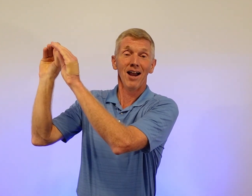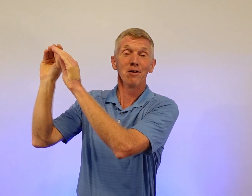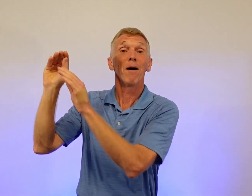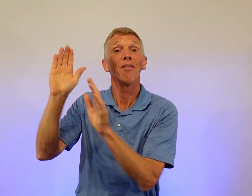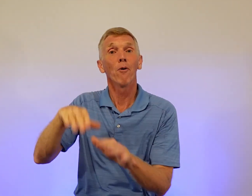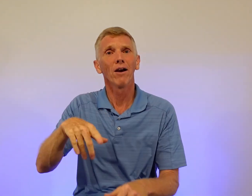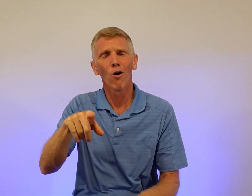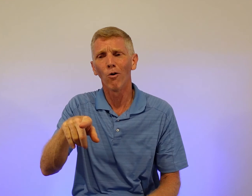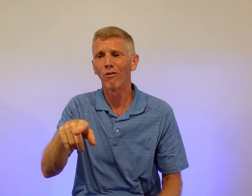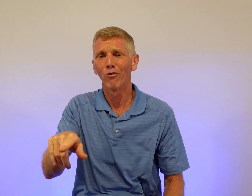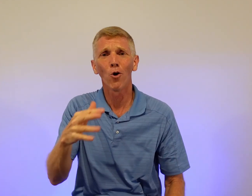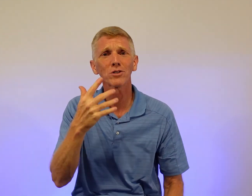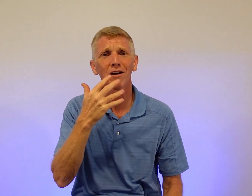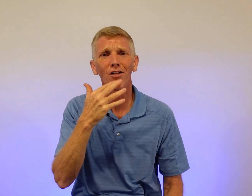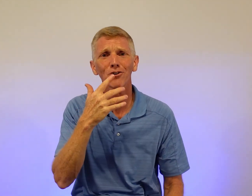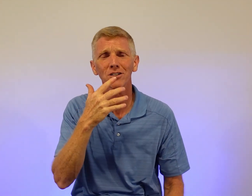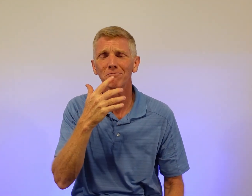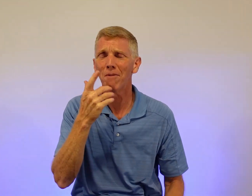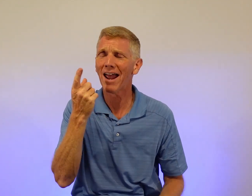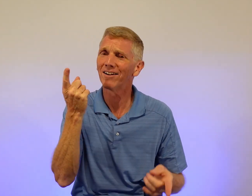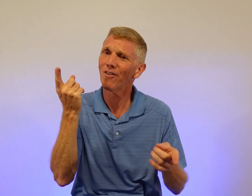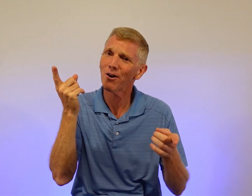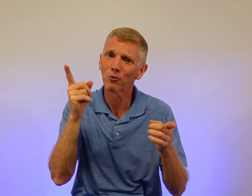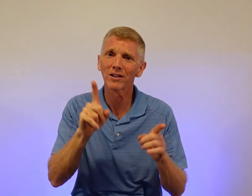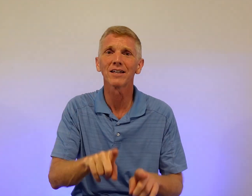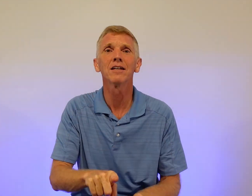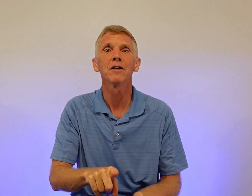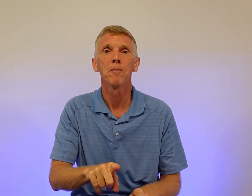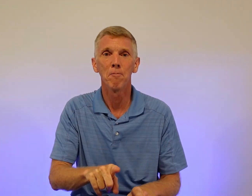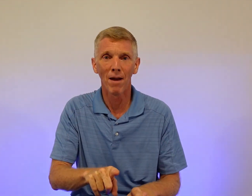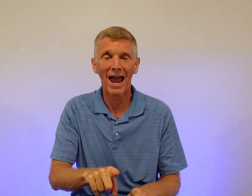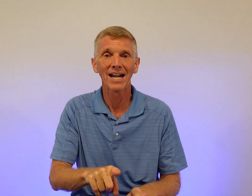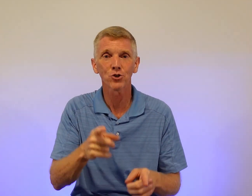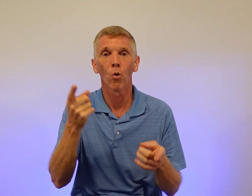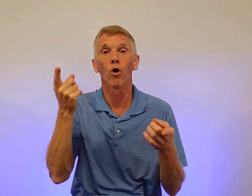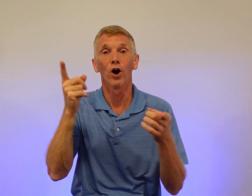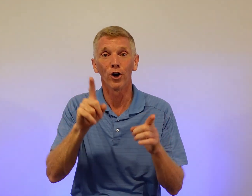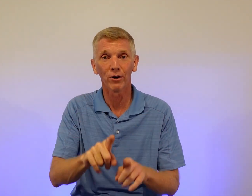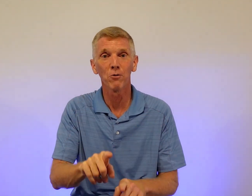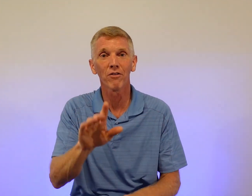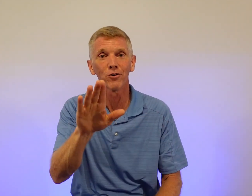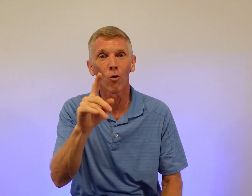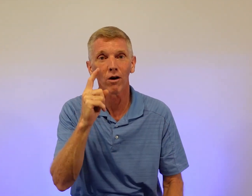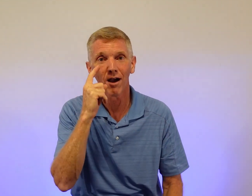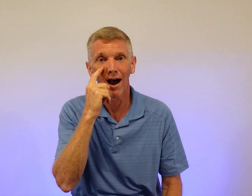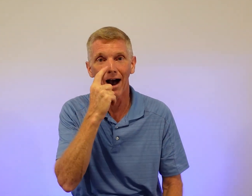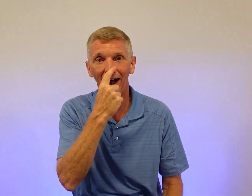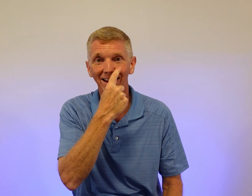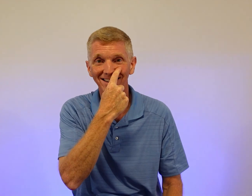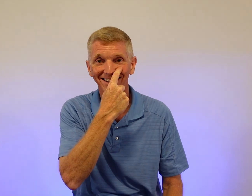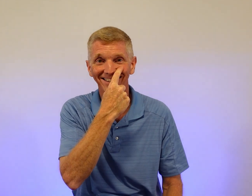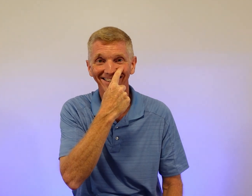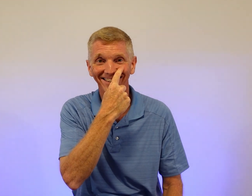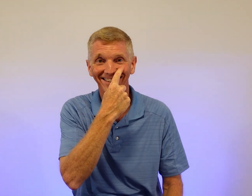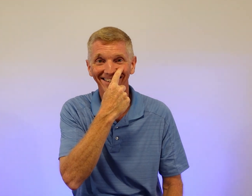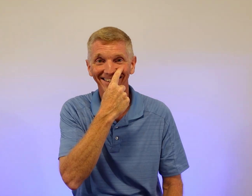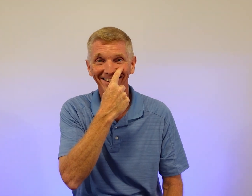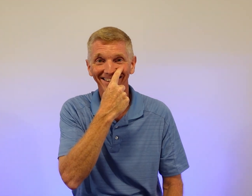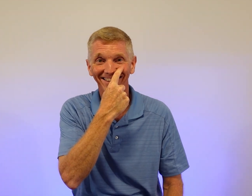And by the way, oh, those colors, man, they really match or agree with your eyes.